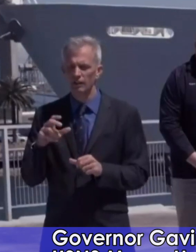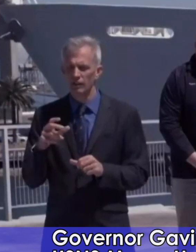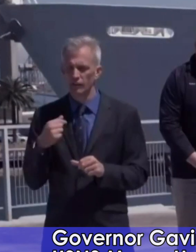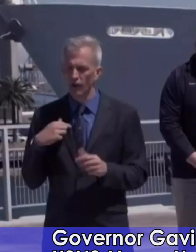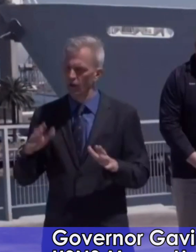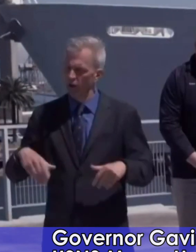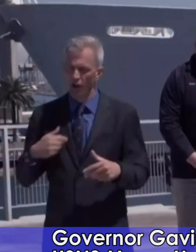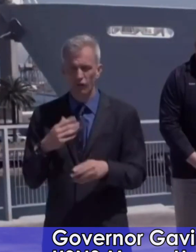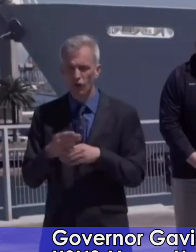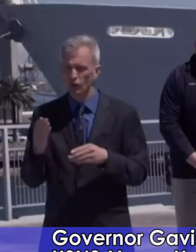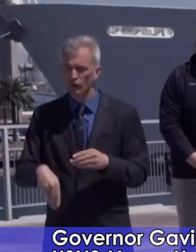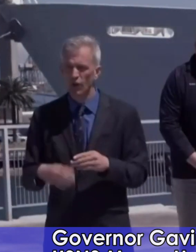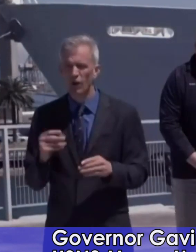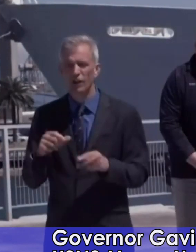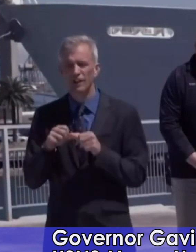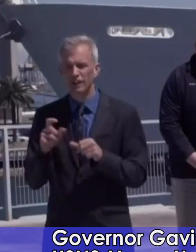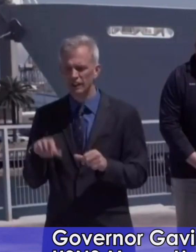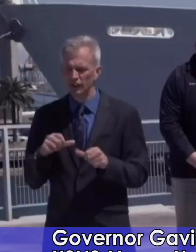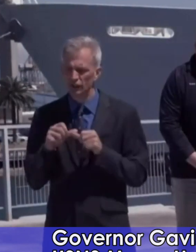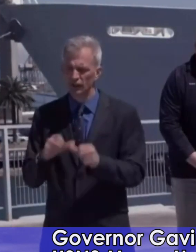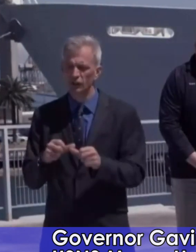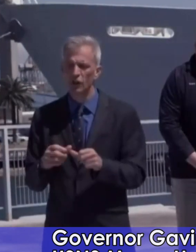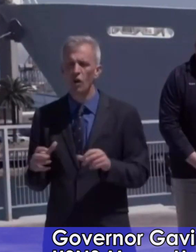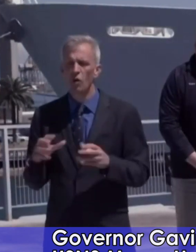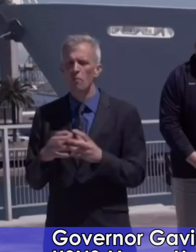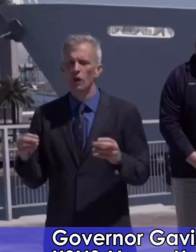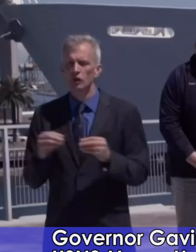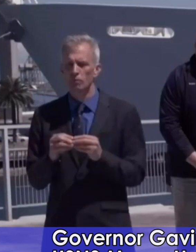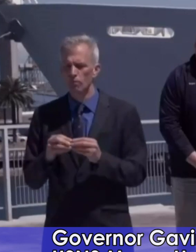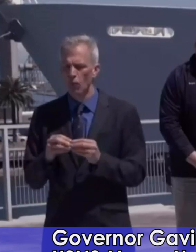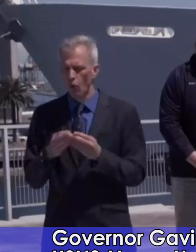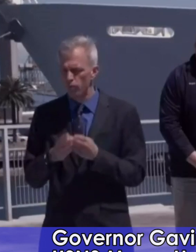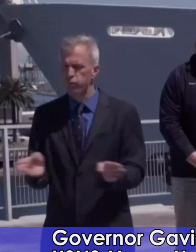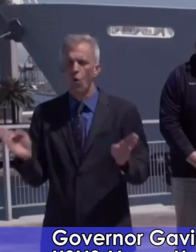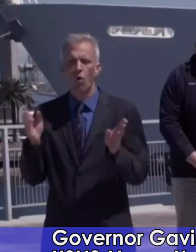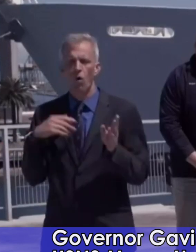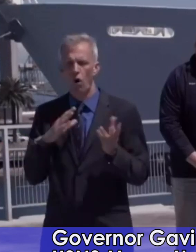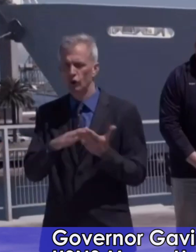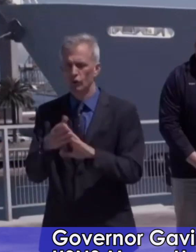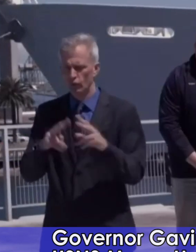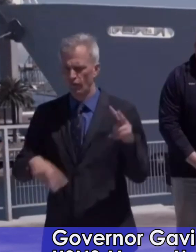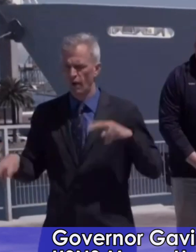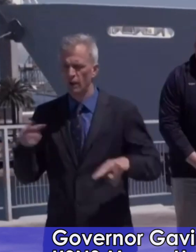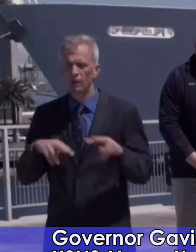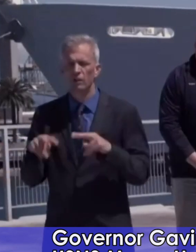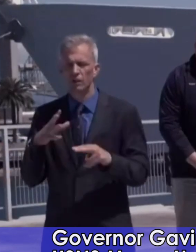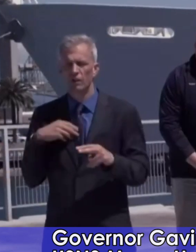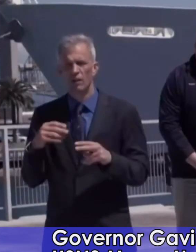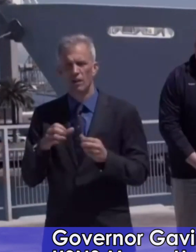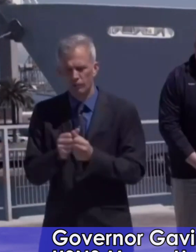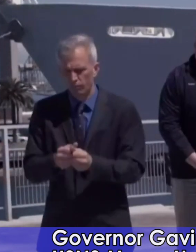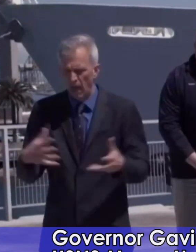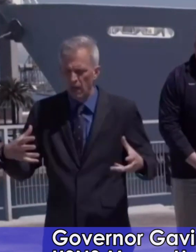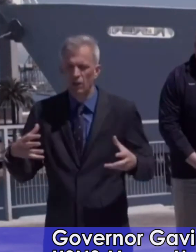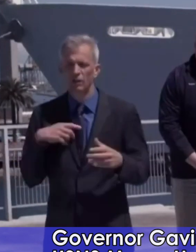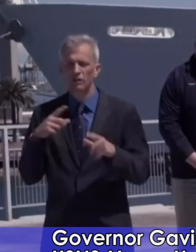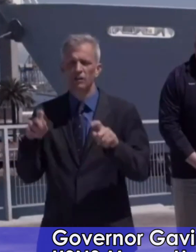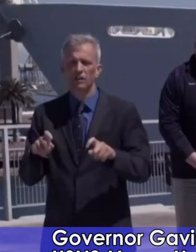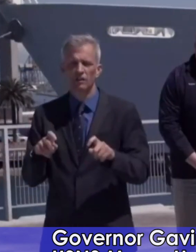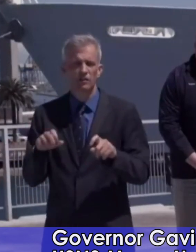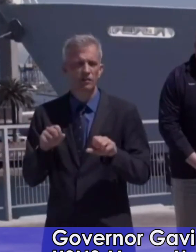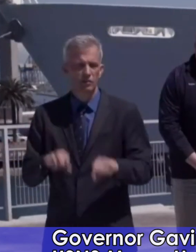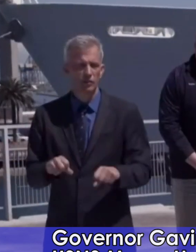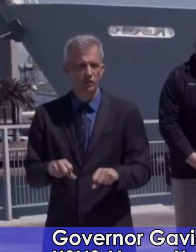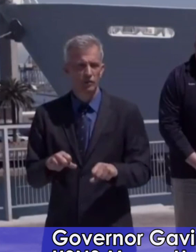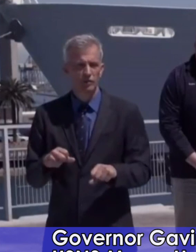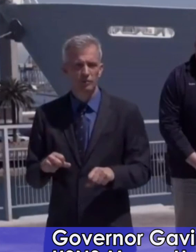much more broad and detailed community surveillance, expanding our testing capacity so that we can really model our